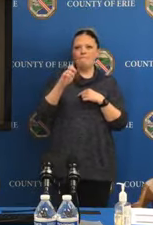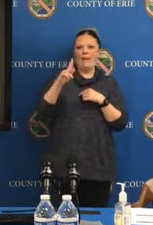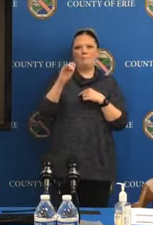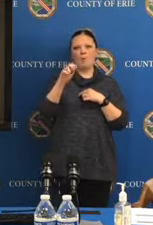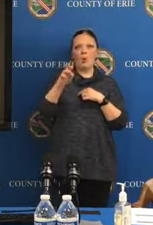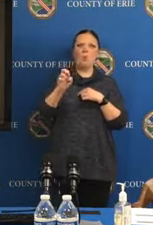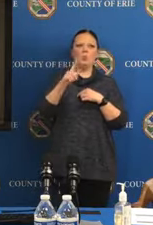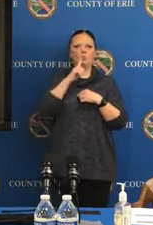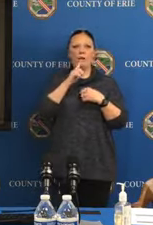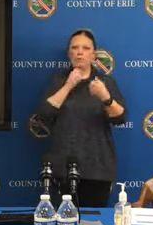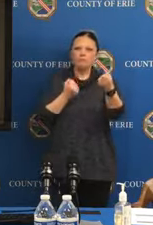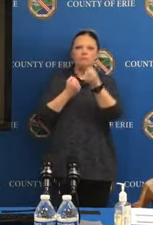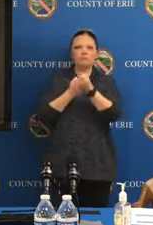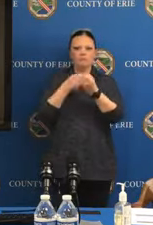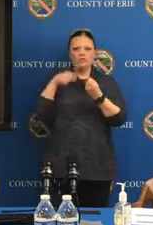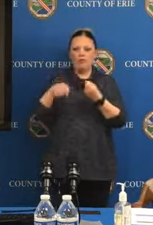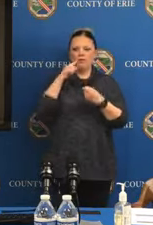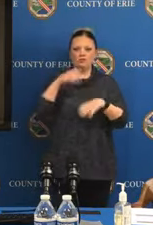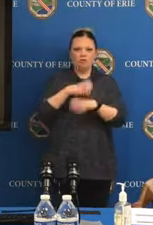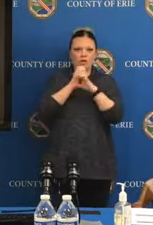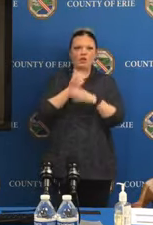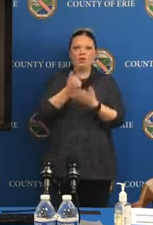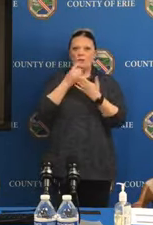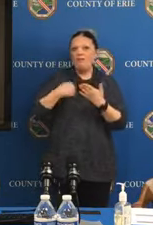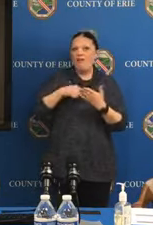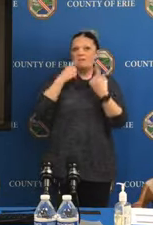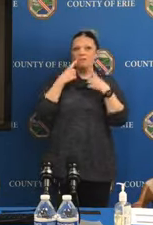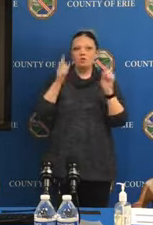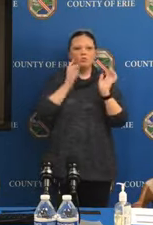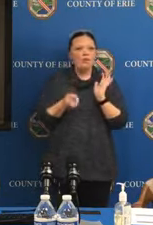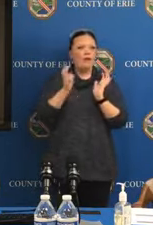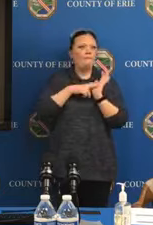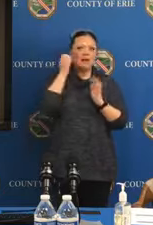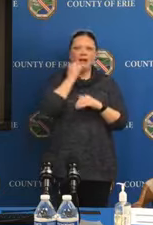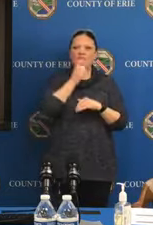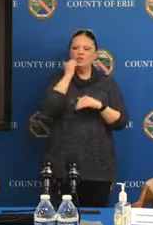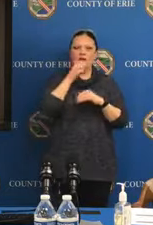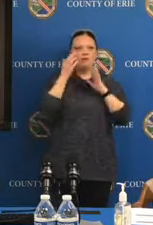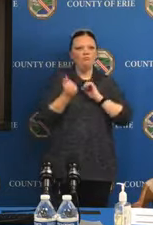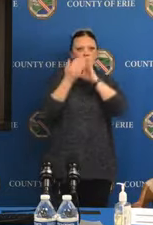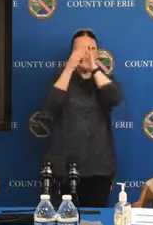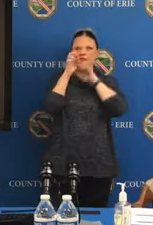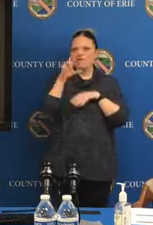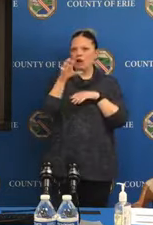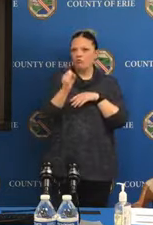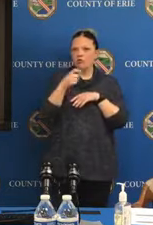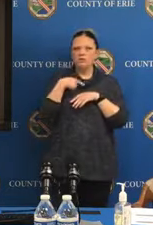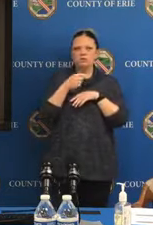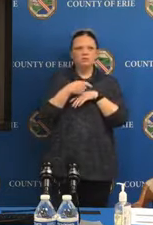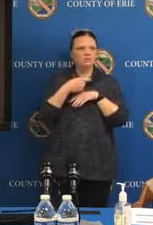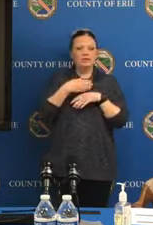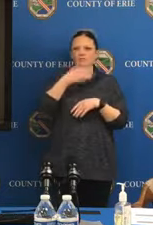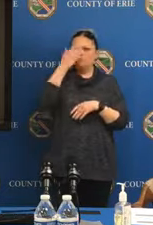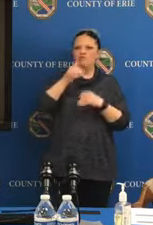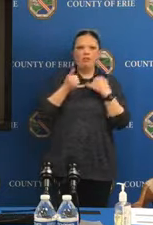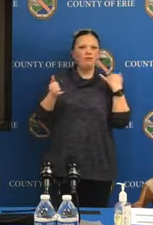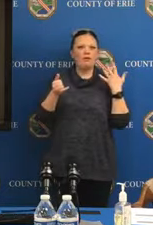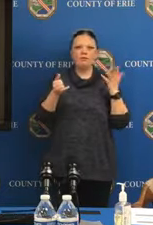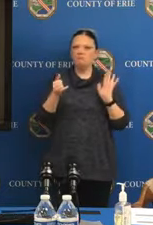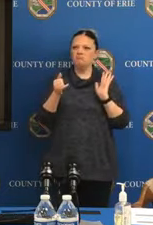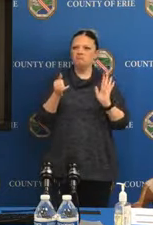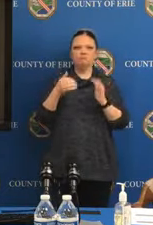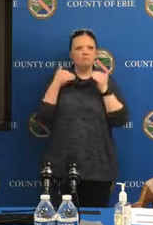are helping us to prevail, and you are getting up every day in the face of the virus and facing it head on. We want to